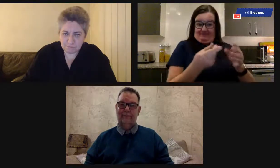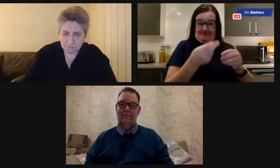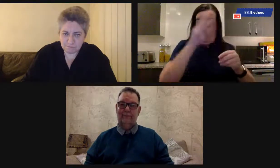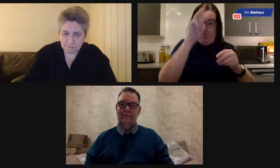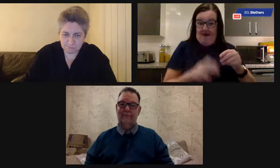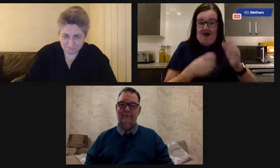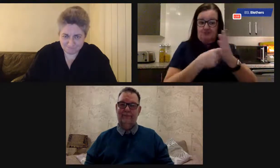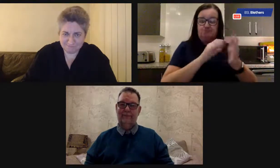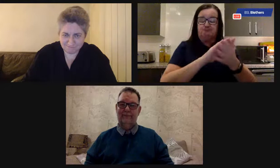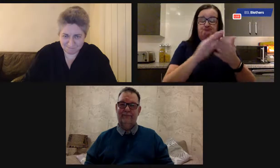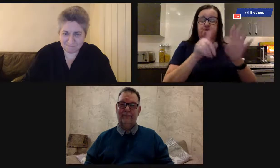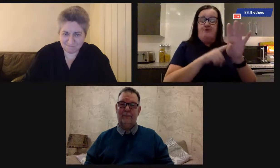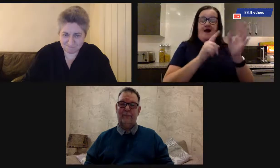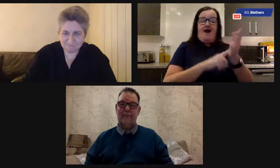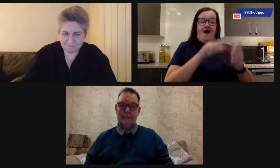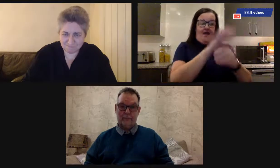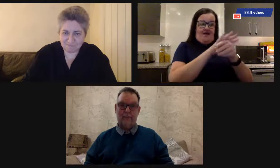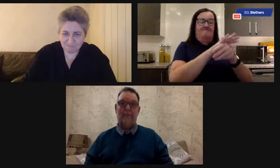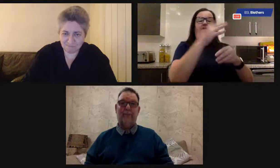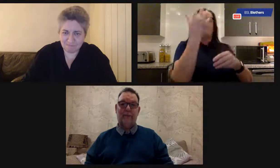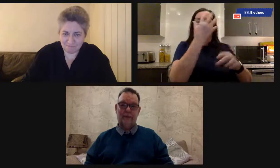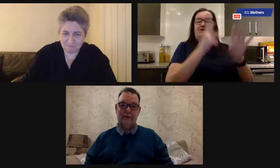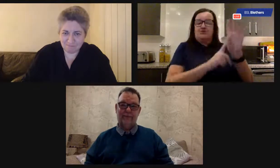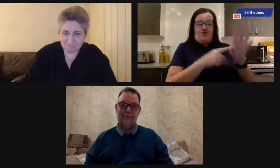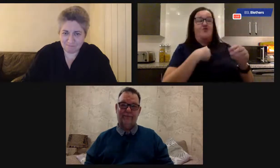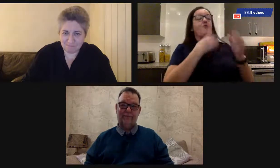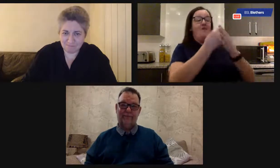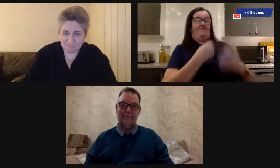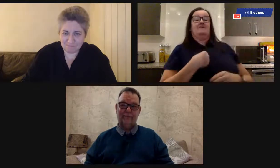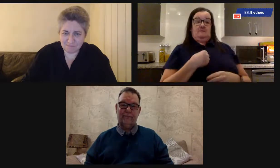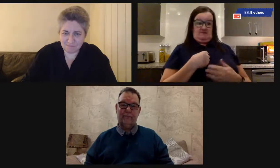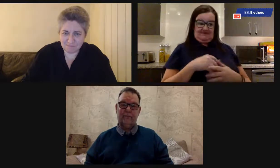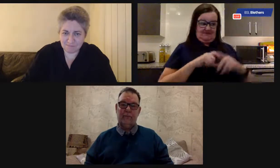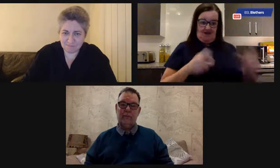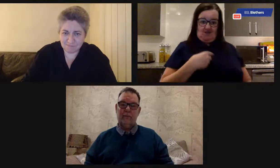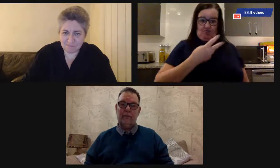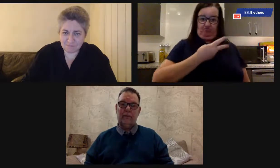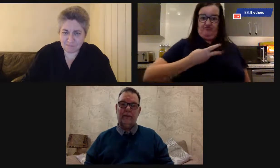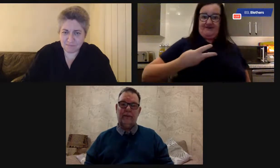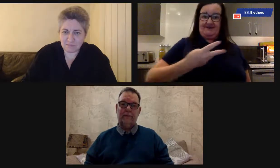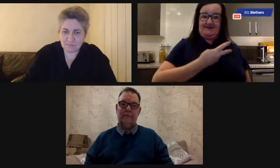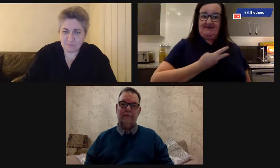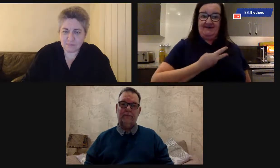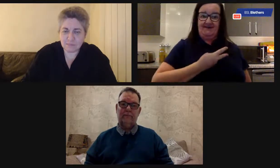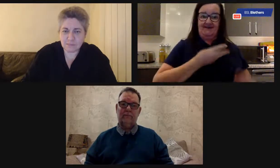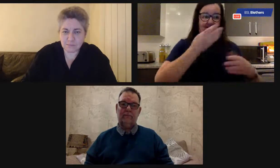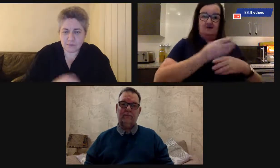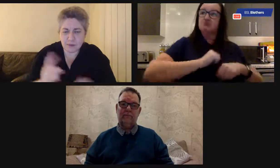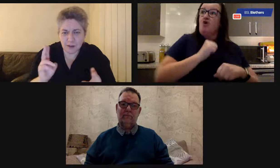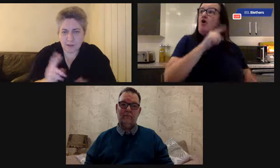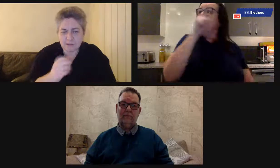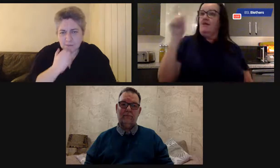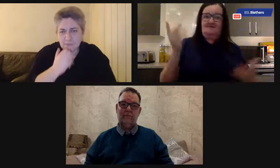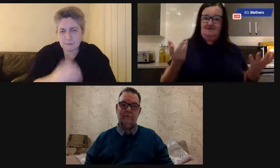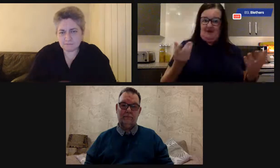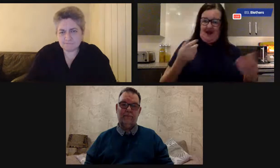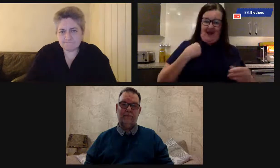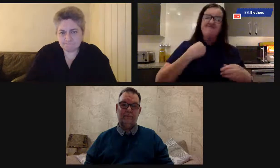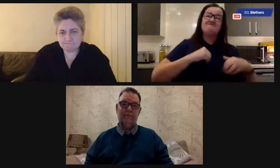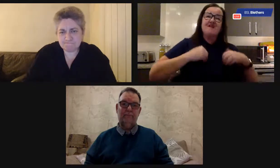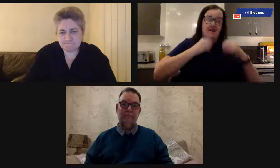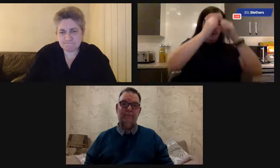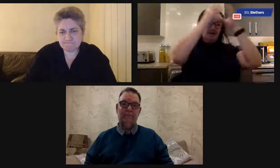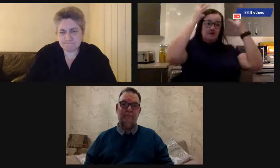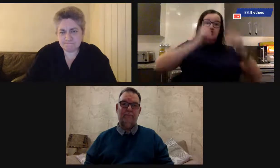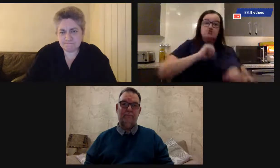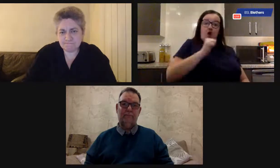there. And so next year was the year that I went with him to Wales, which just happened to be the 50th anniversary. So it ended up with us